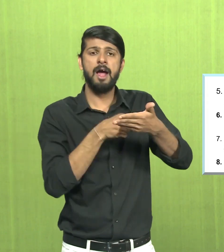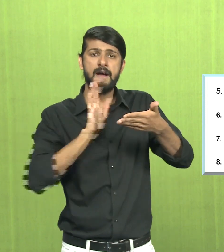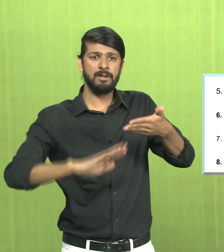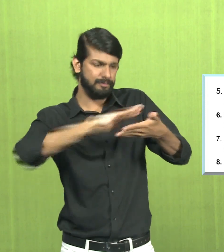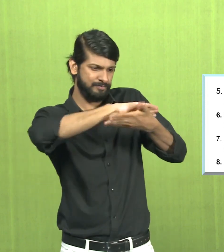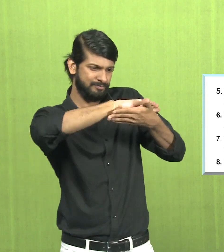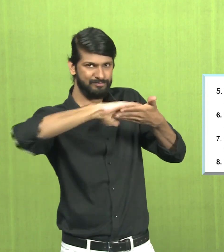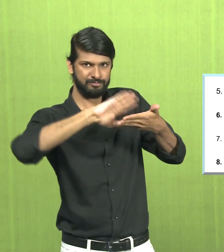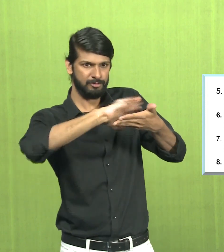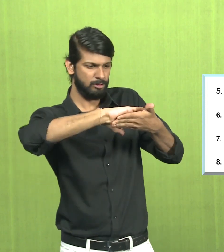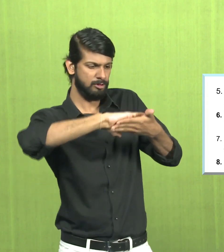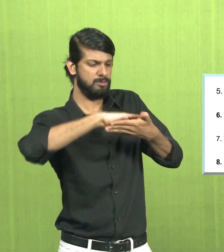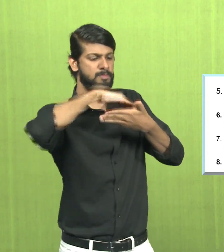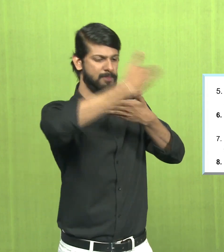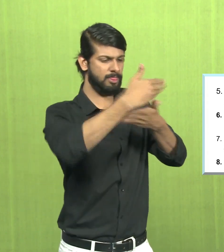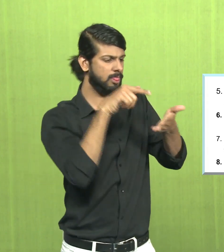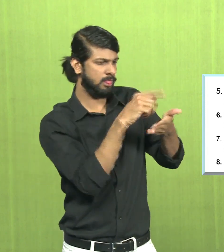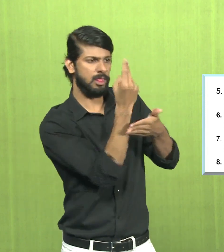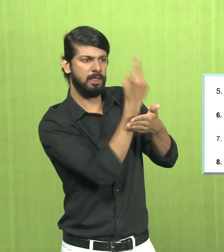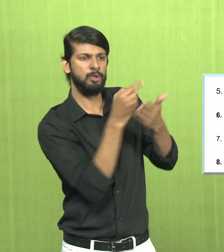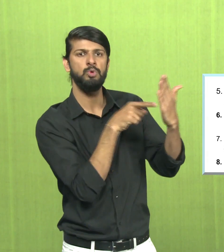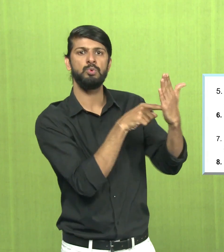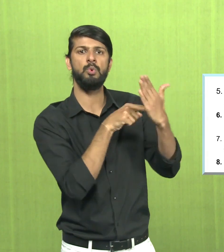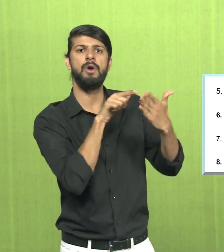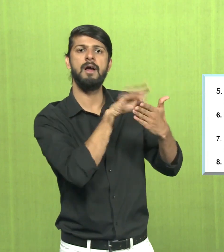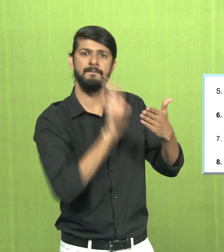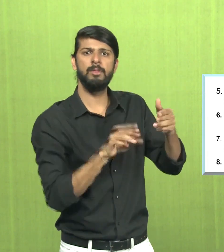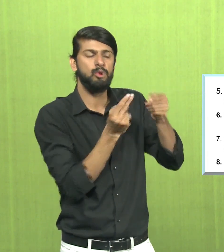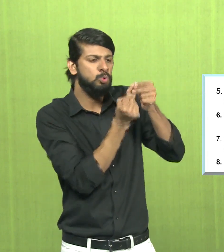Also, the inner side of the wooden covers was also painted.